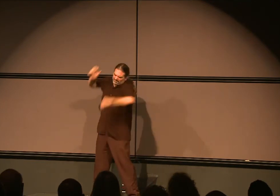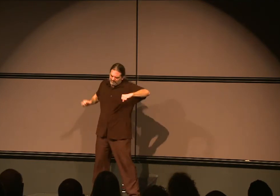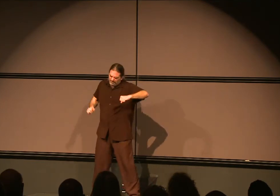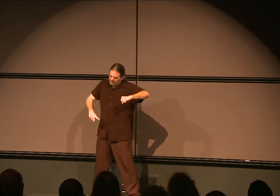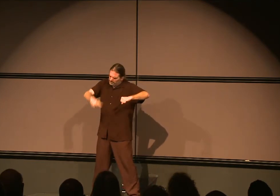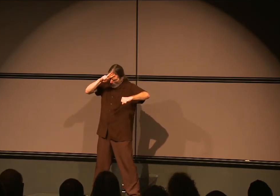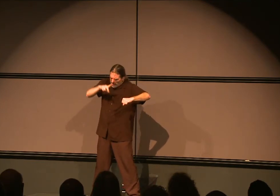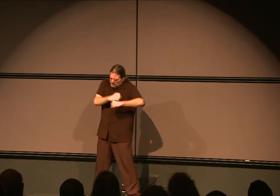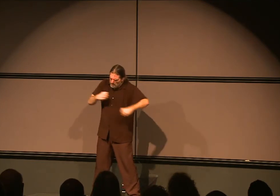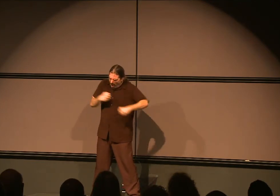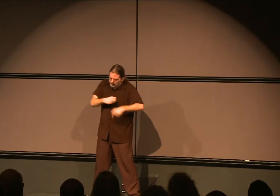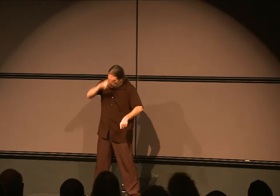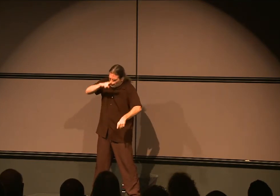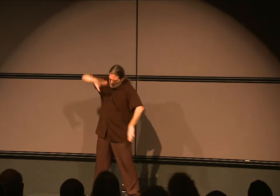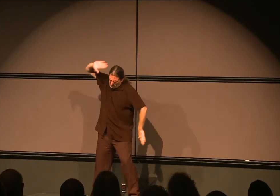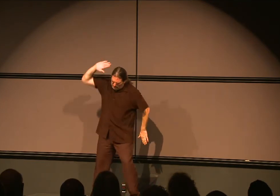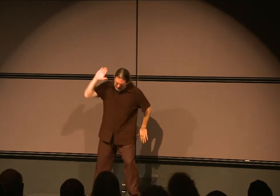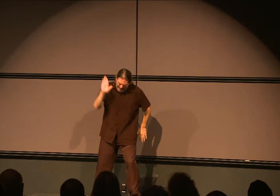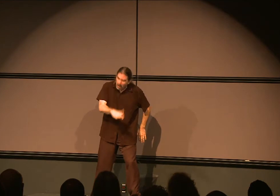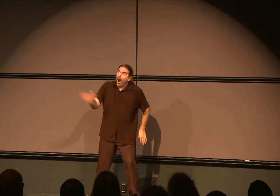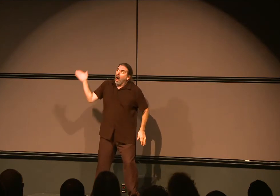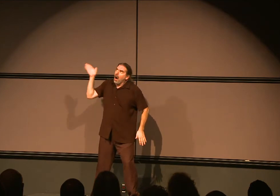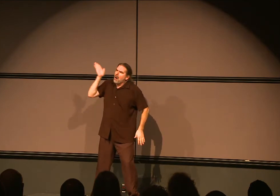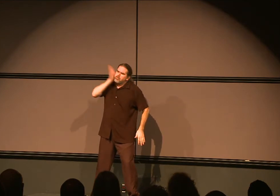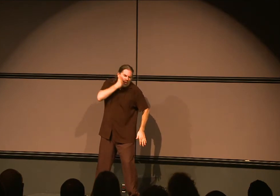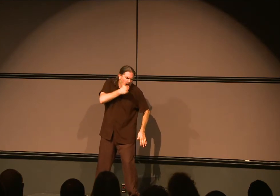No, you're gonna blow your head off.